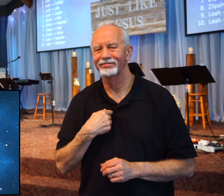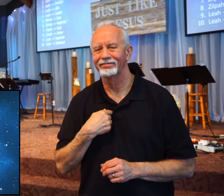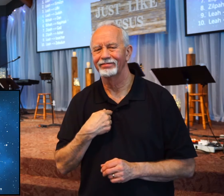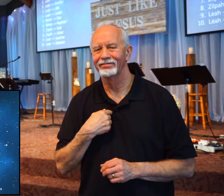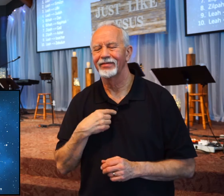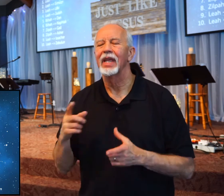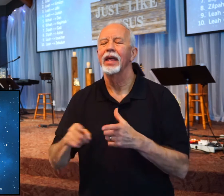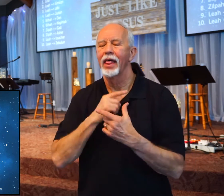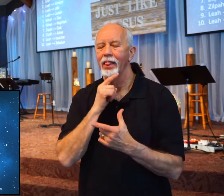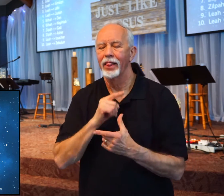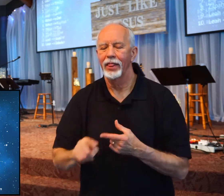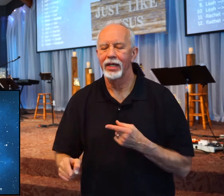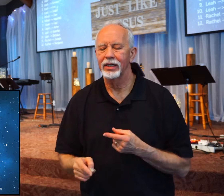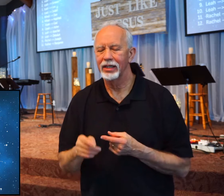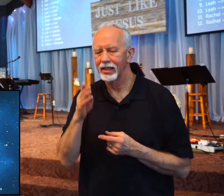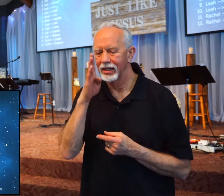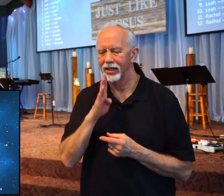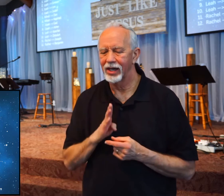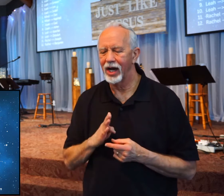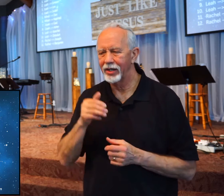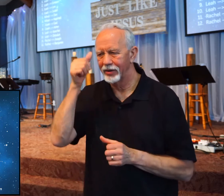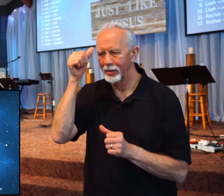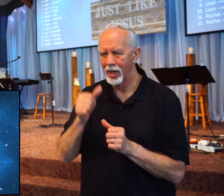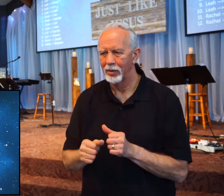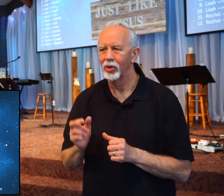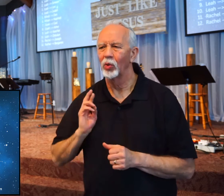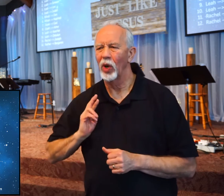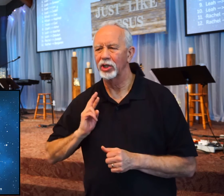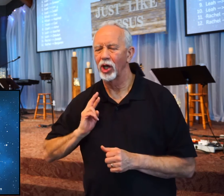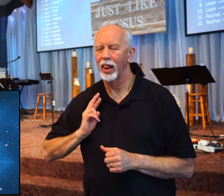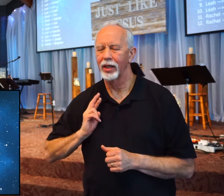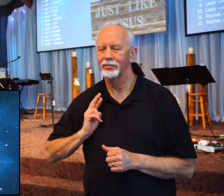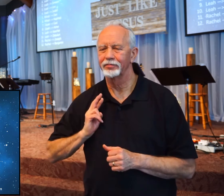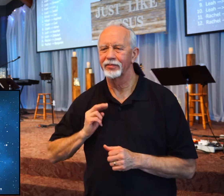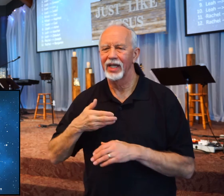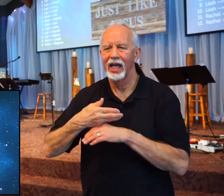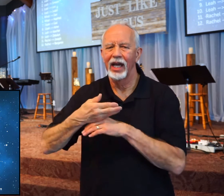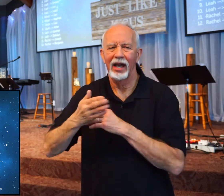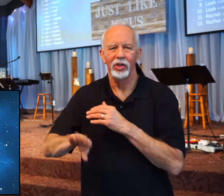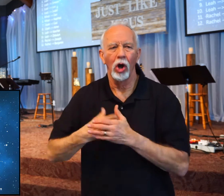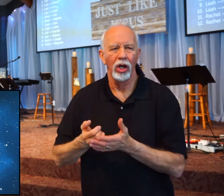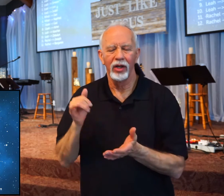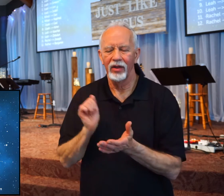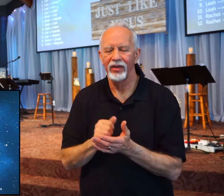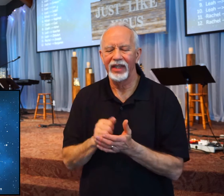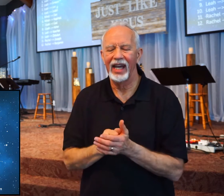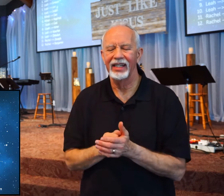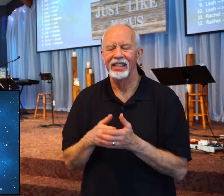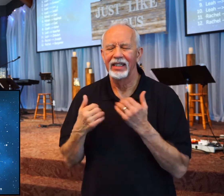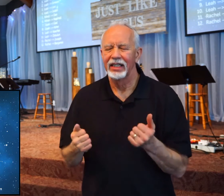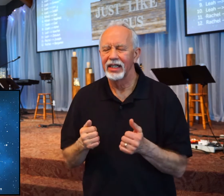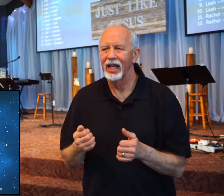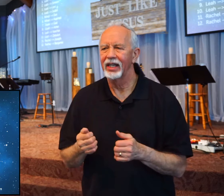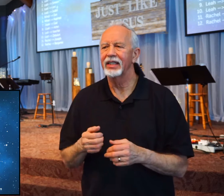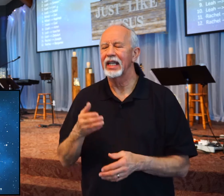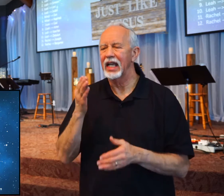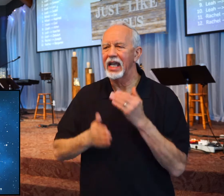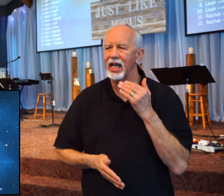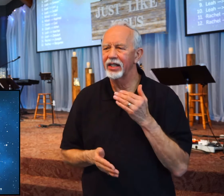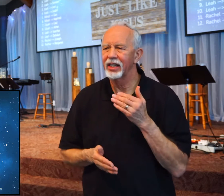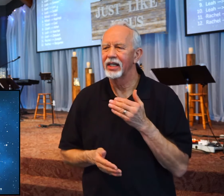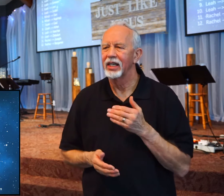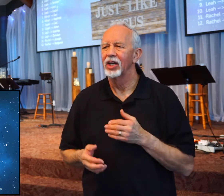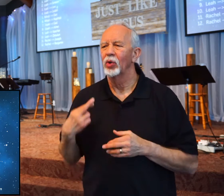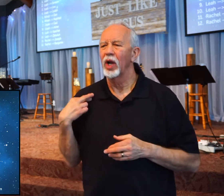And then God remembered Rachel. After all of that, and down at the very end, Rachel